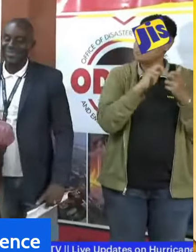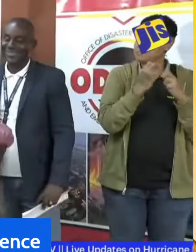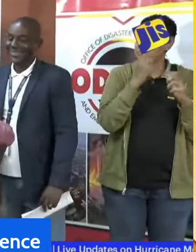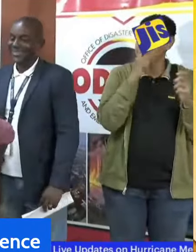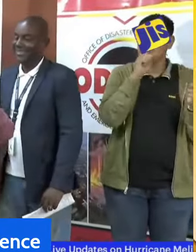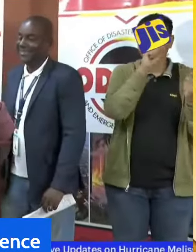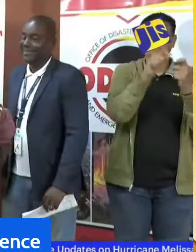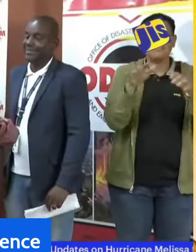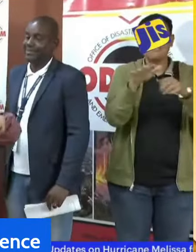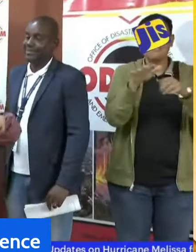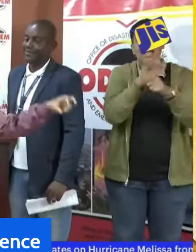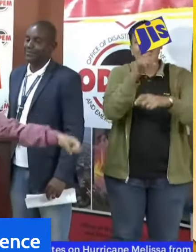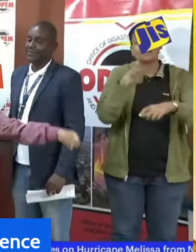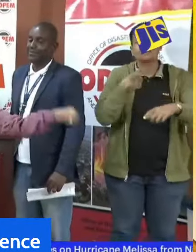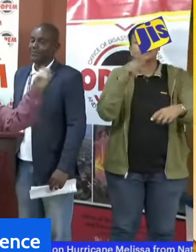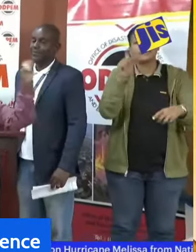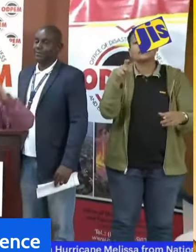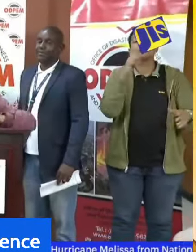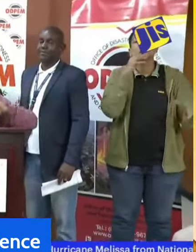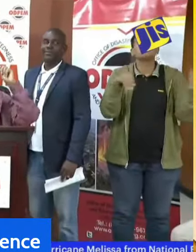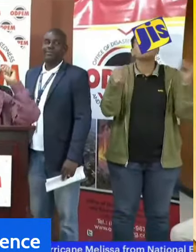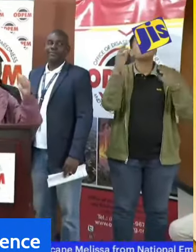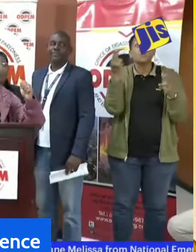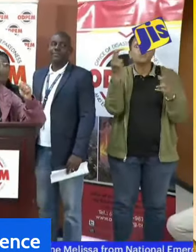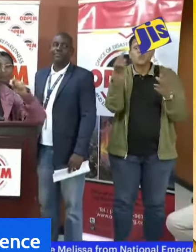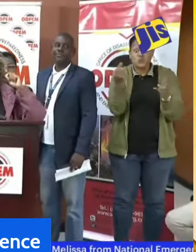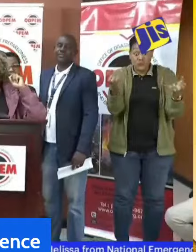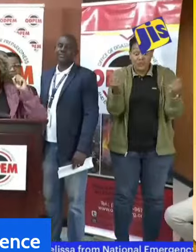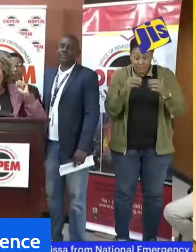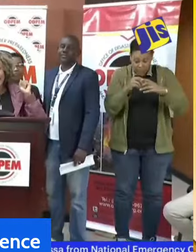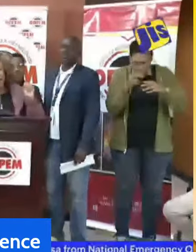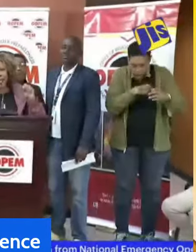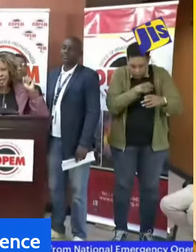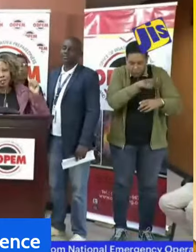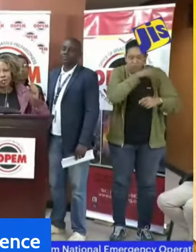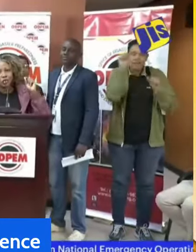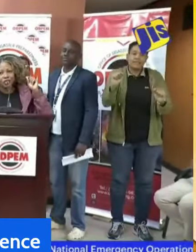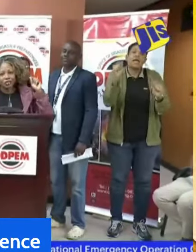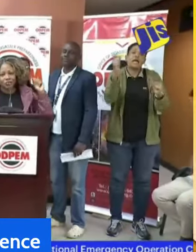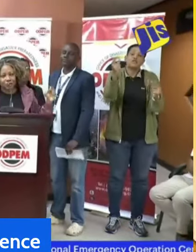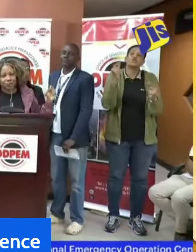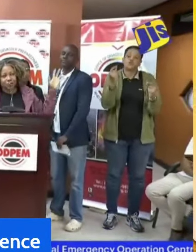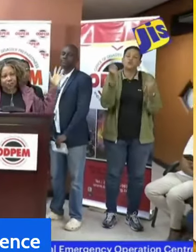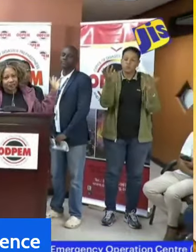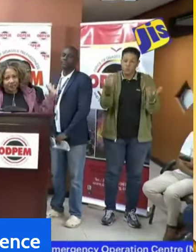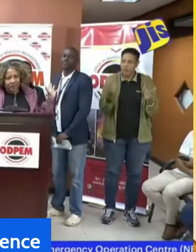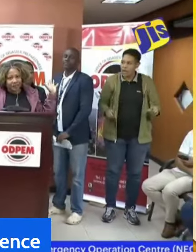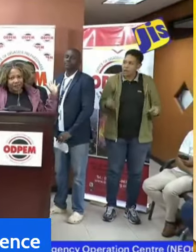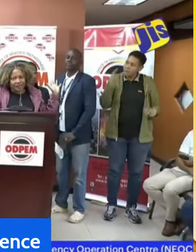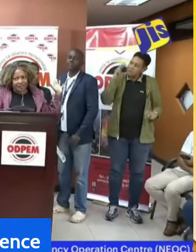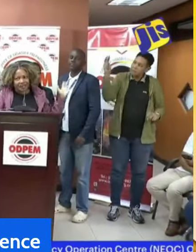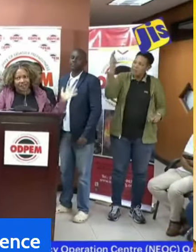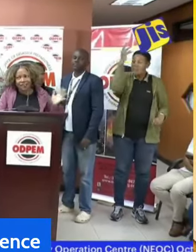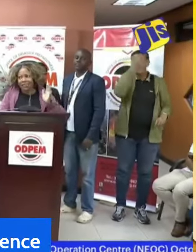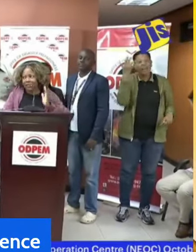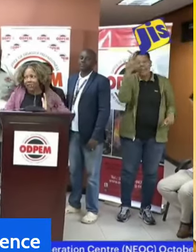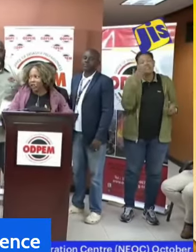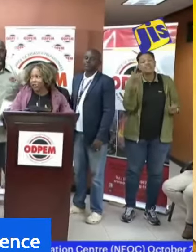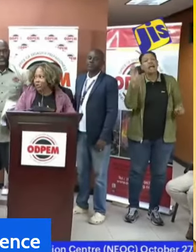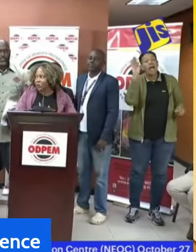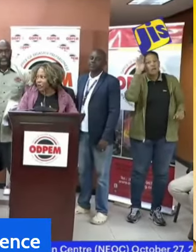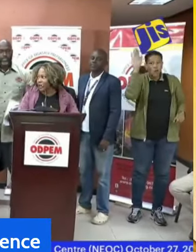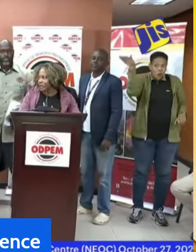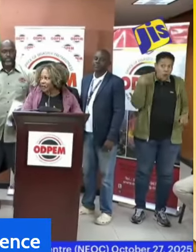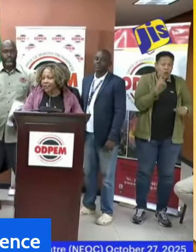particular area and that we need to mobilize resources in a hospital, we can do so. Look at their faces,